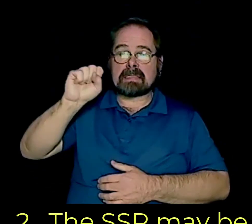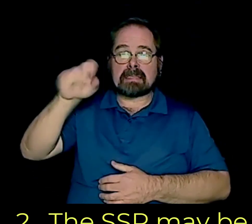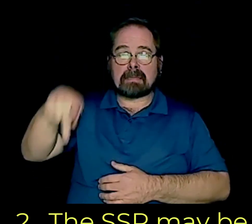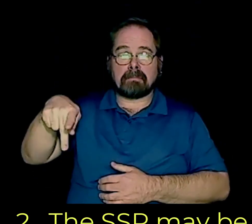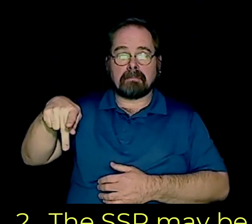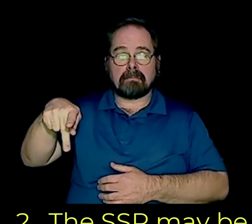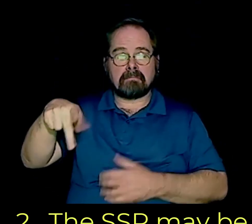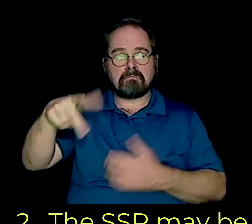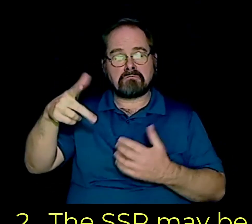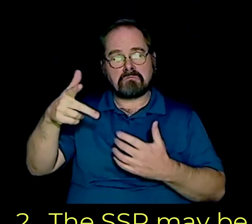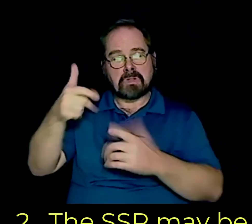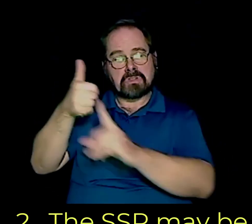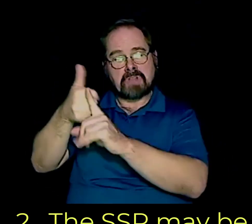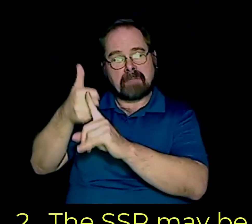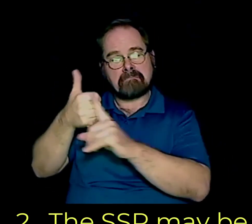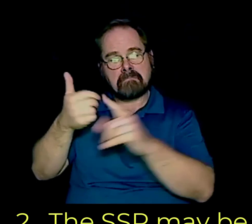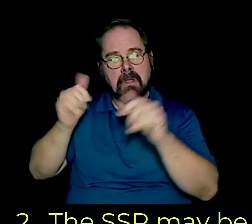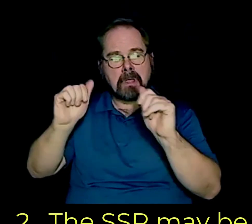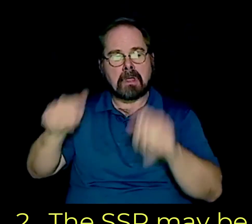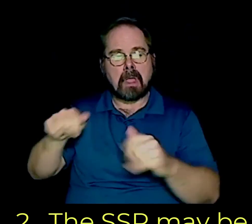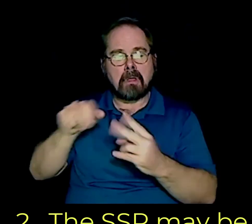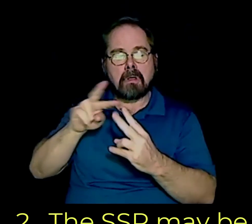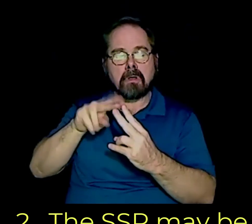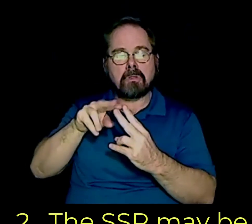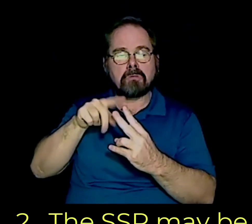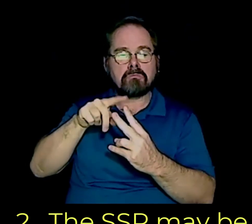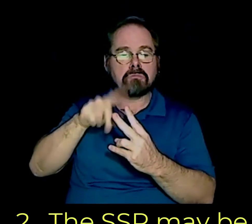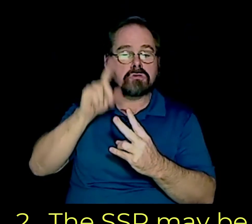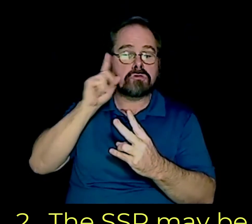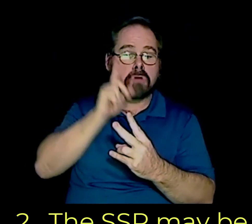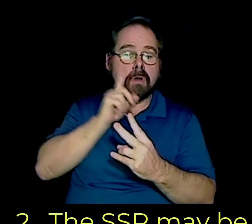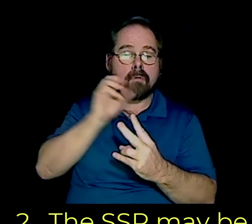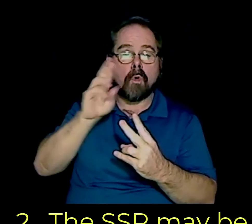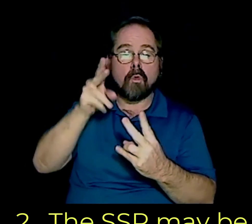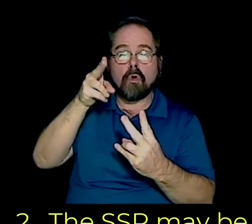The SSP may be deaf or hard of hearing themselves,